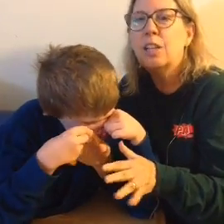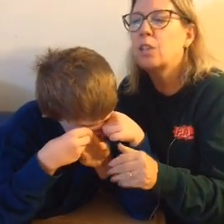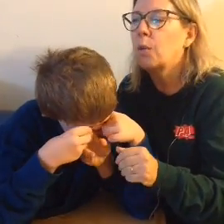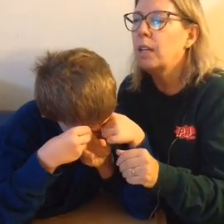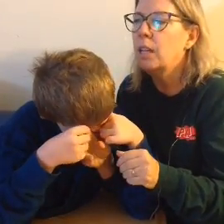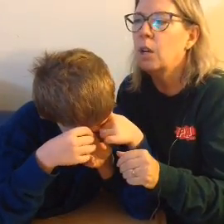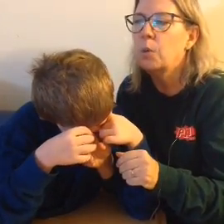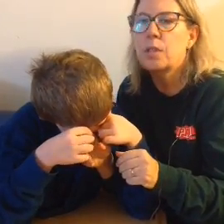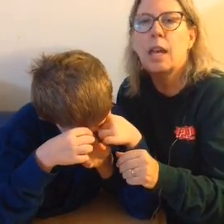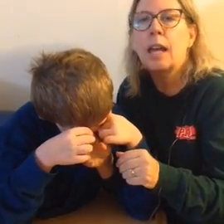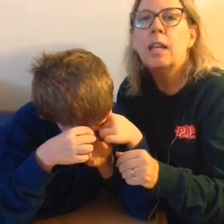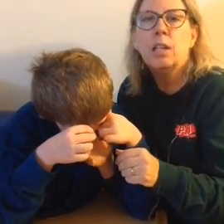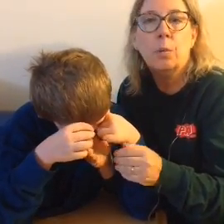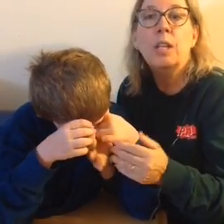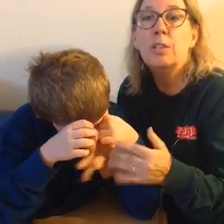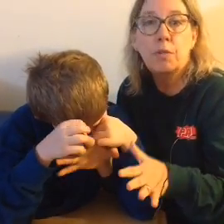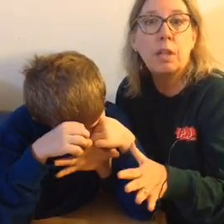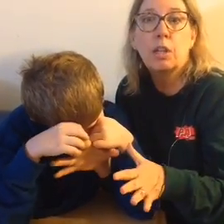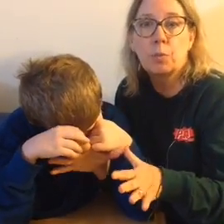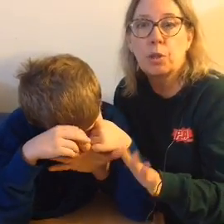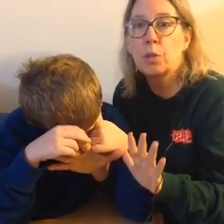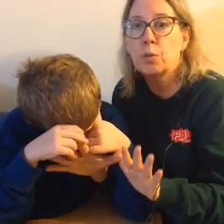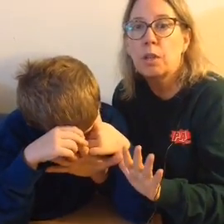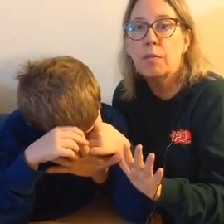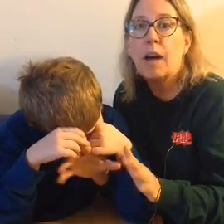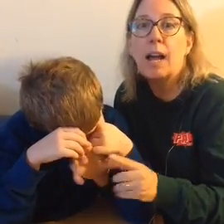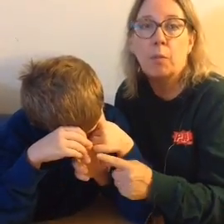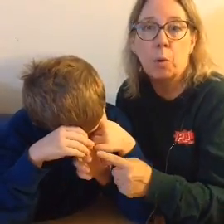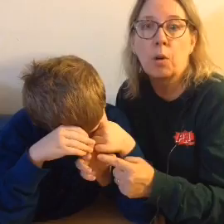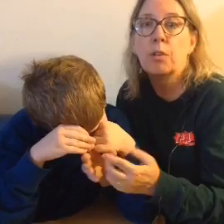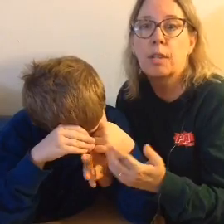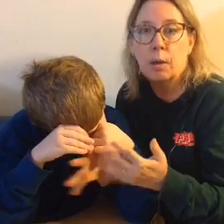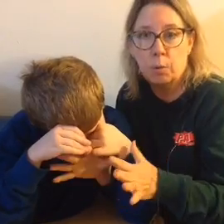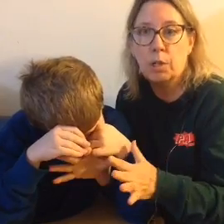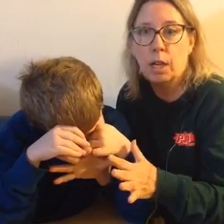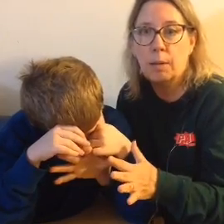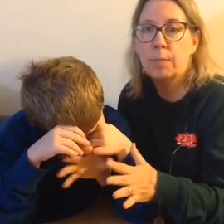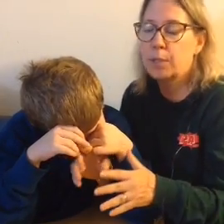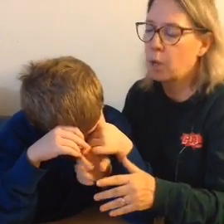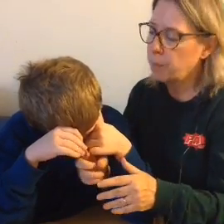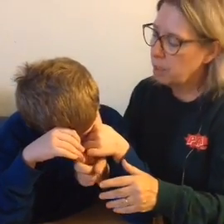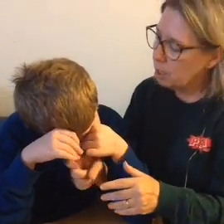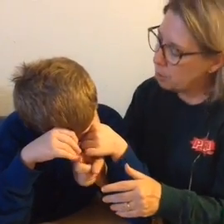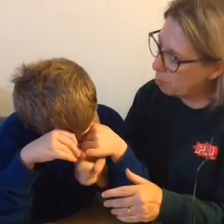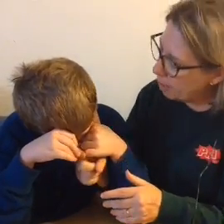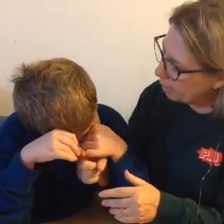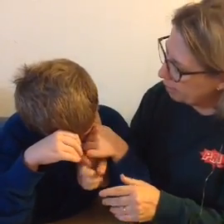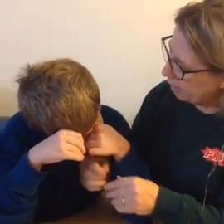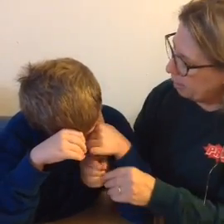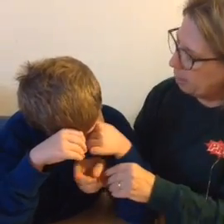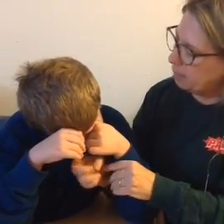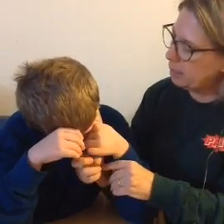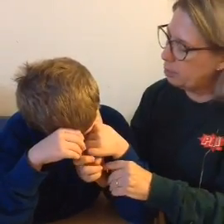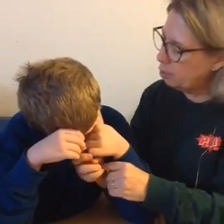so he knows that, you know, when he's finished with those 5 words that we're done. So Maxie, let's